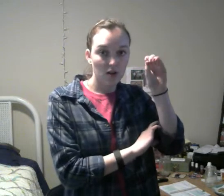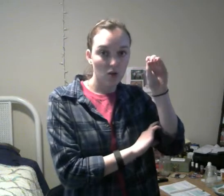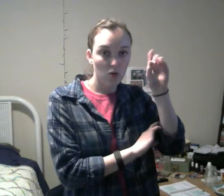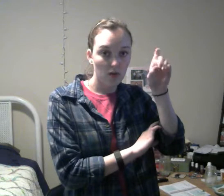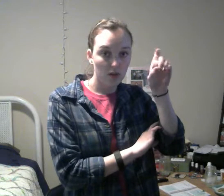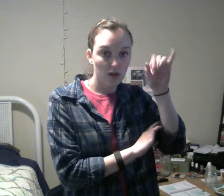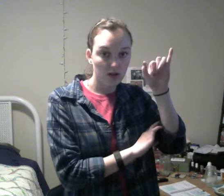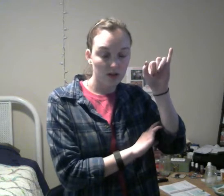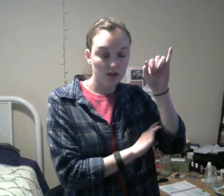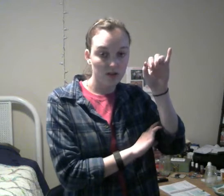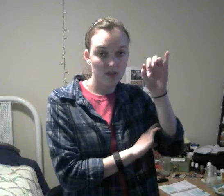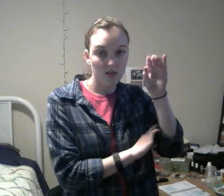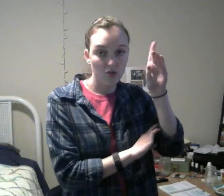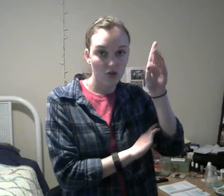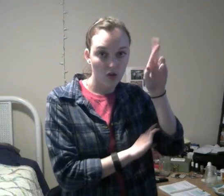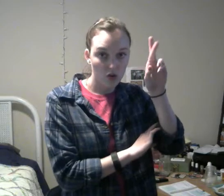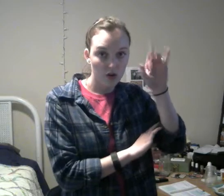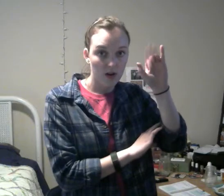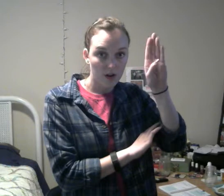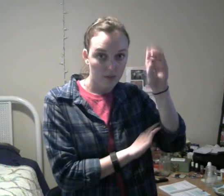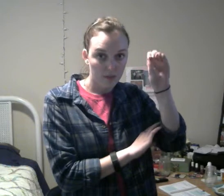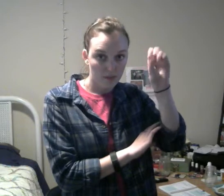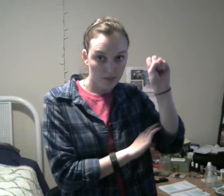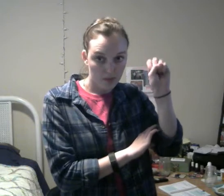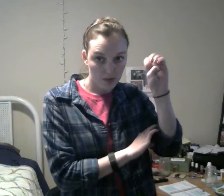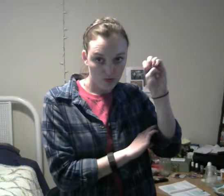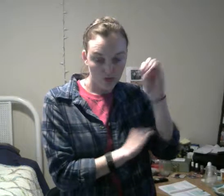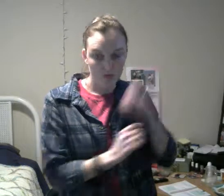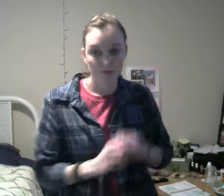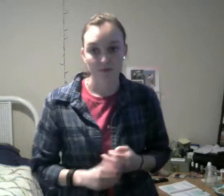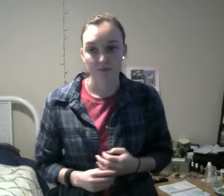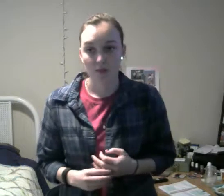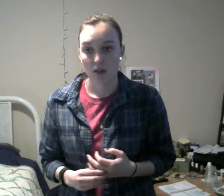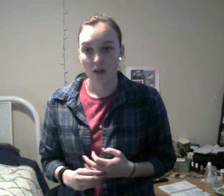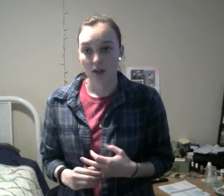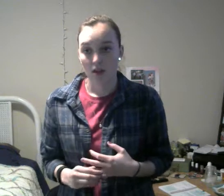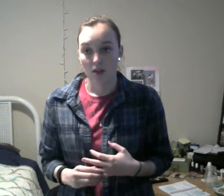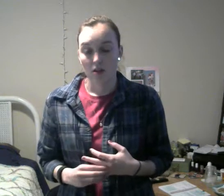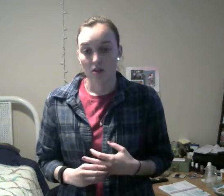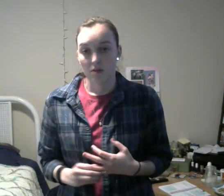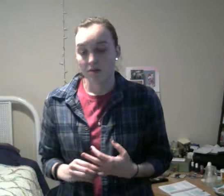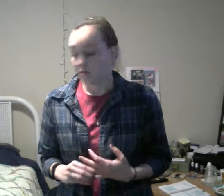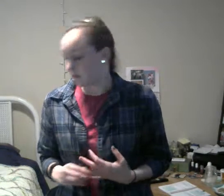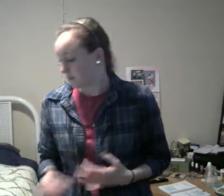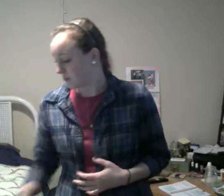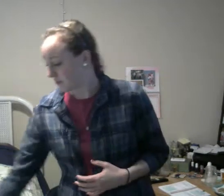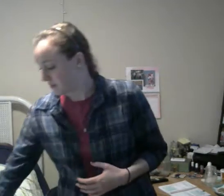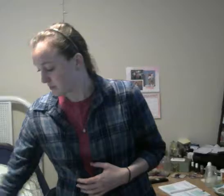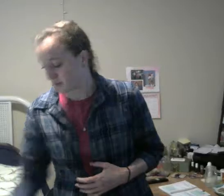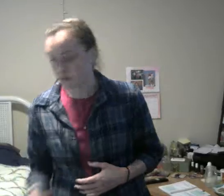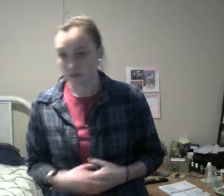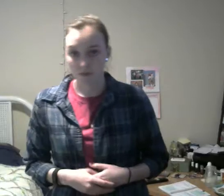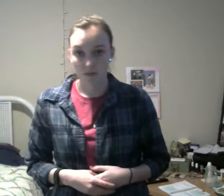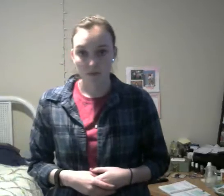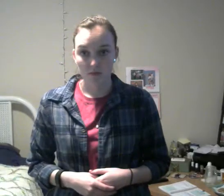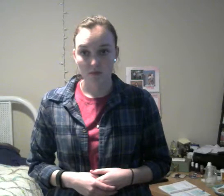This is a single strand of RNA. This would be RNA to DNA. One other thing we should talk about before we get too far into this podcast is all